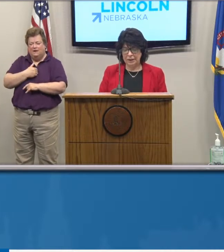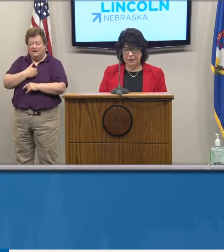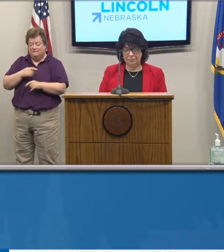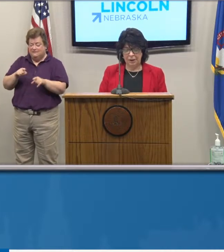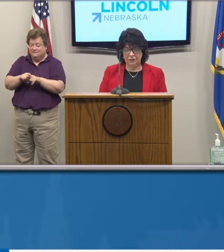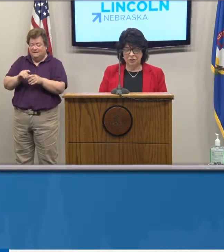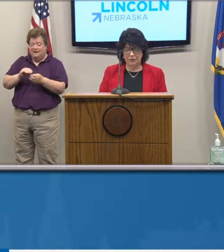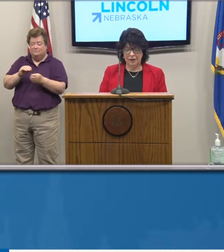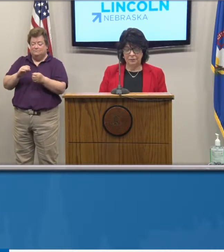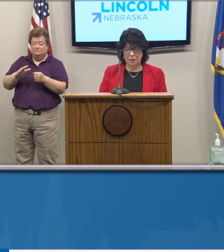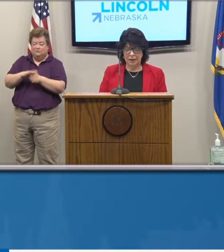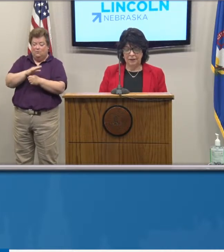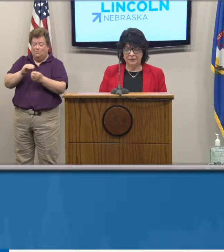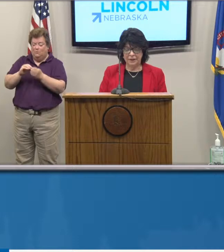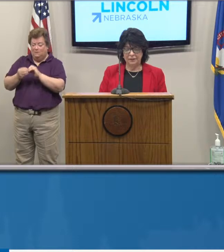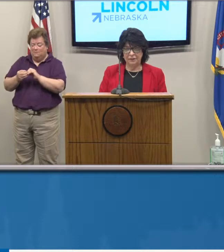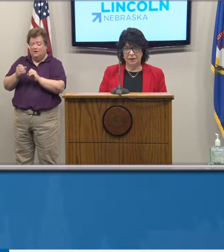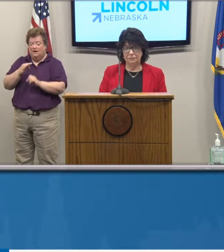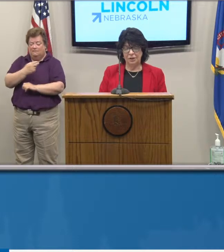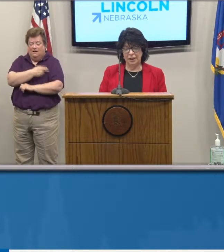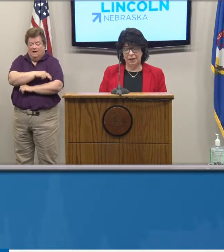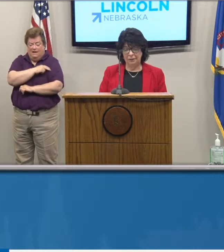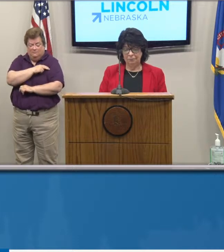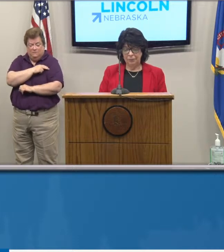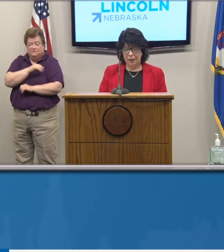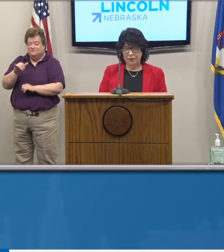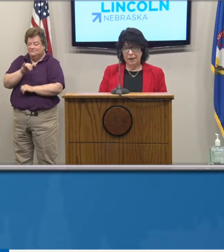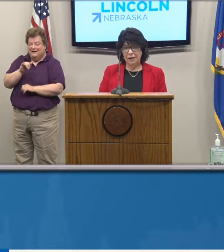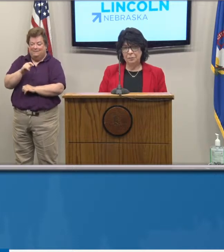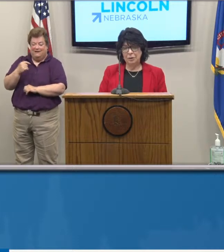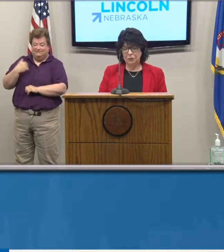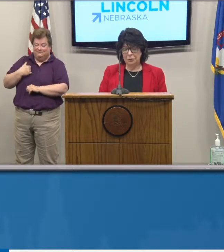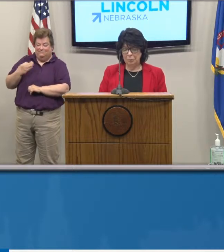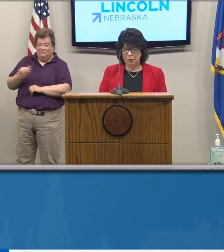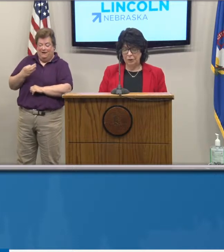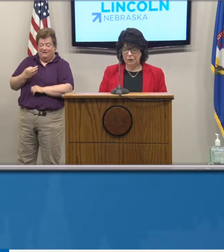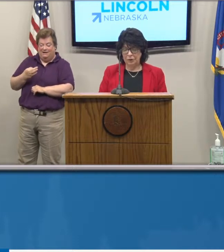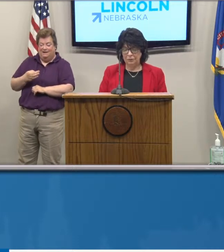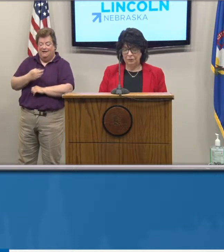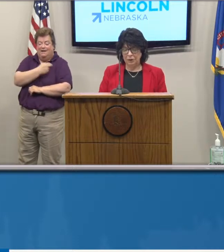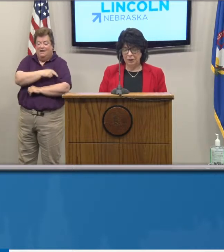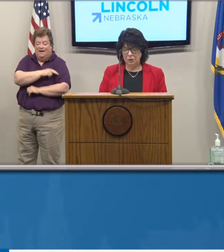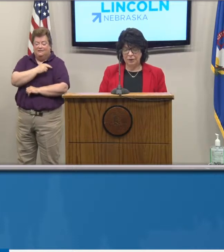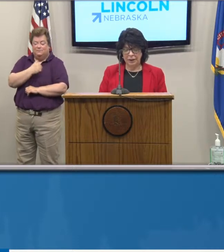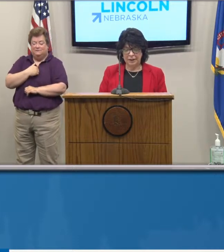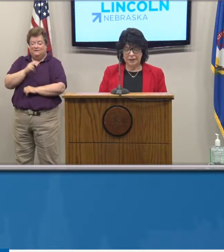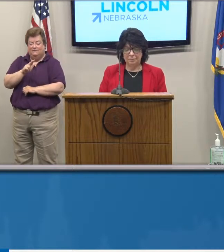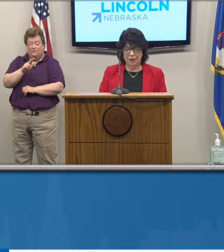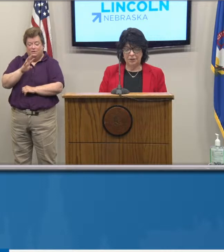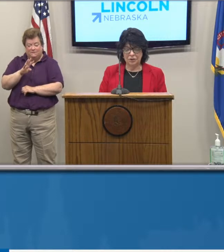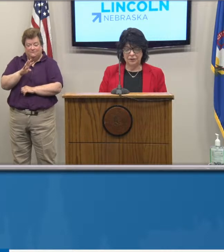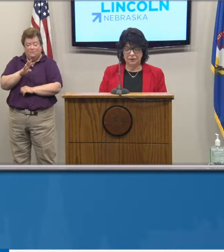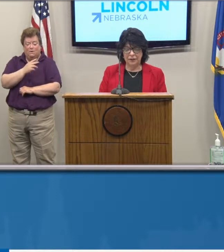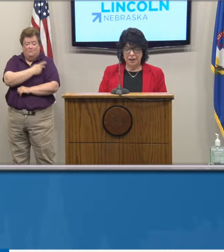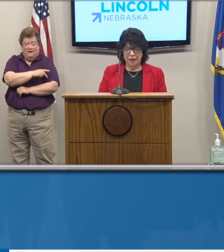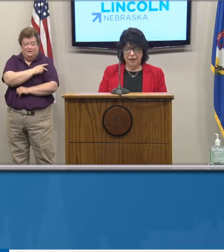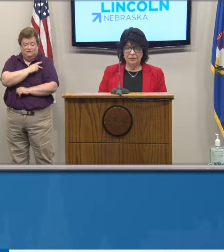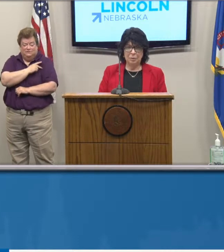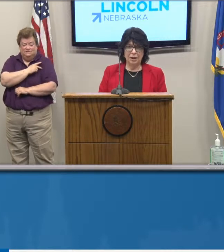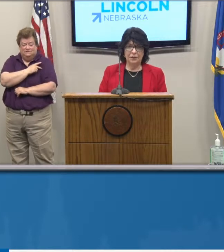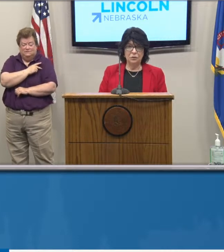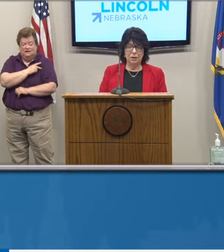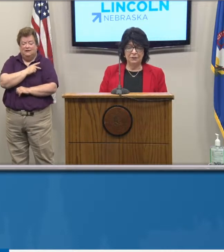on Friday, we have seen a leveling off with COVID-19 patients in our local hospitals over the past 2 weeks.